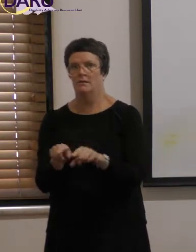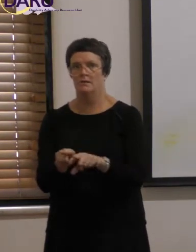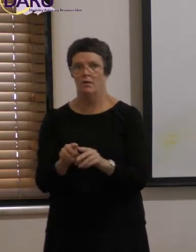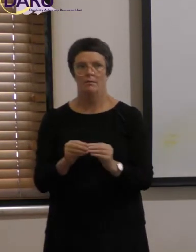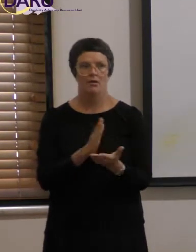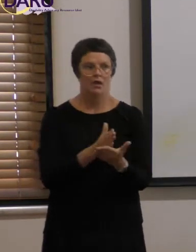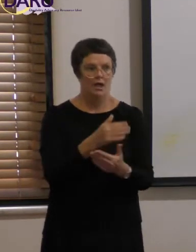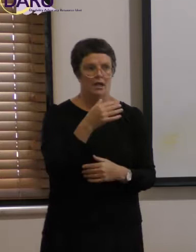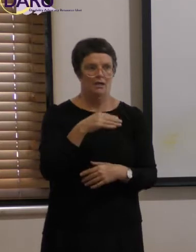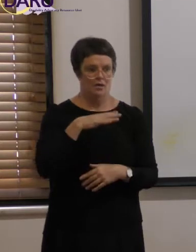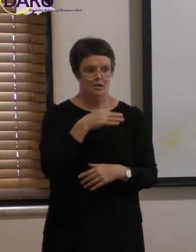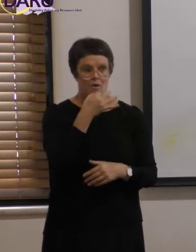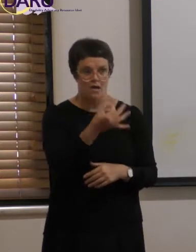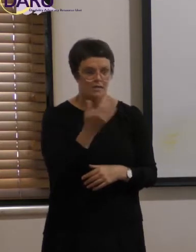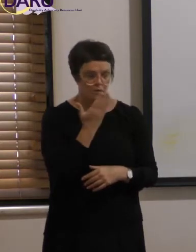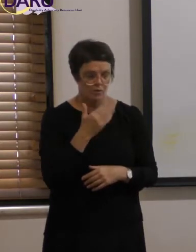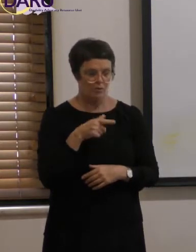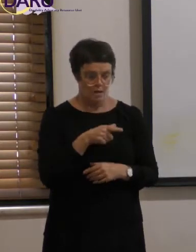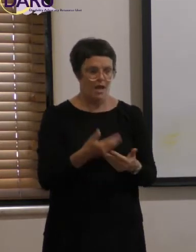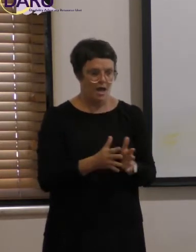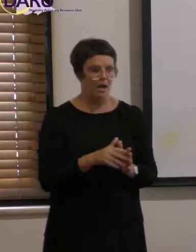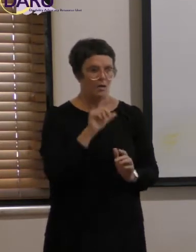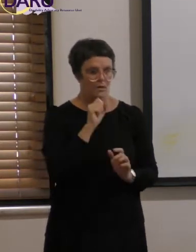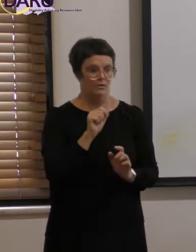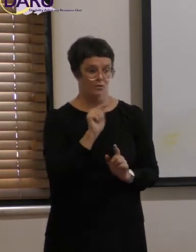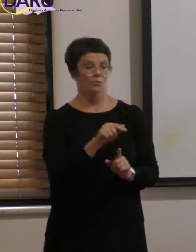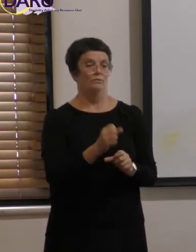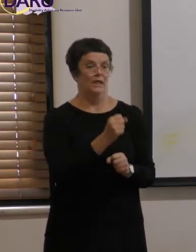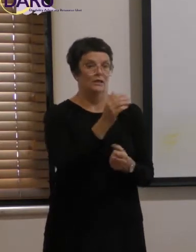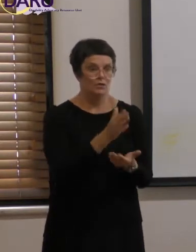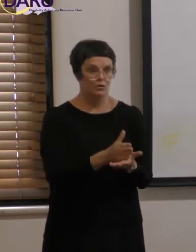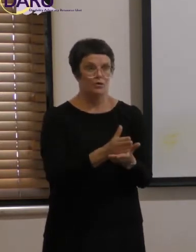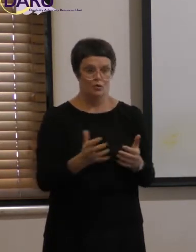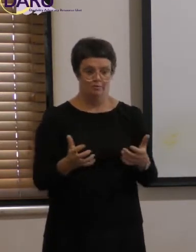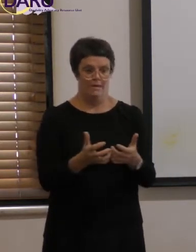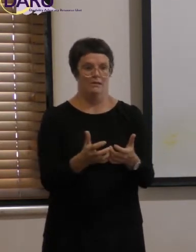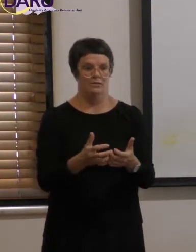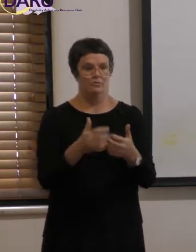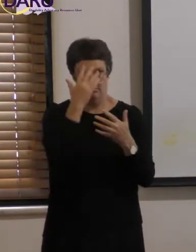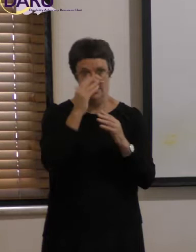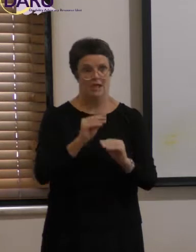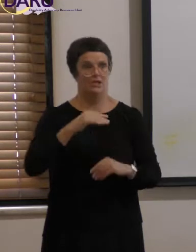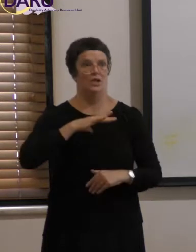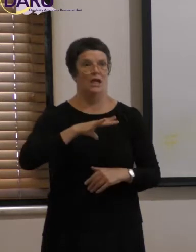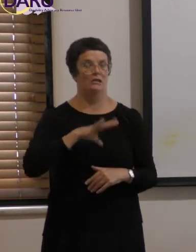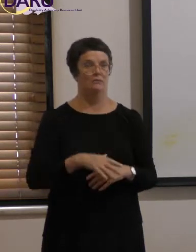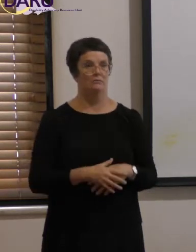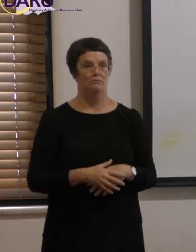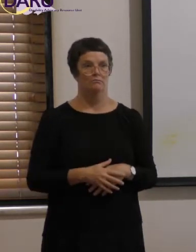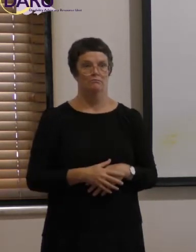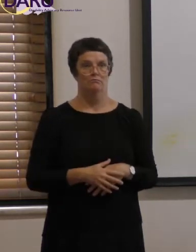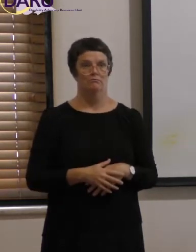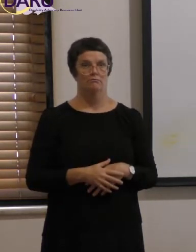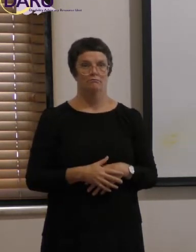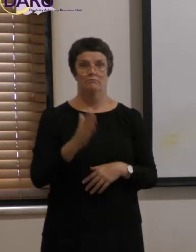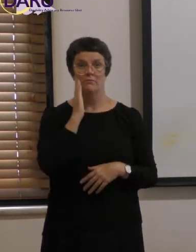that the educational needs of your child are met? It doesn't matter if they don't get funding or not, actually. Like the